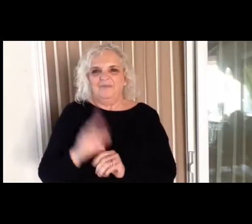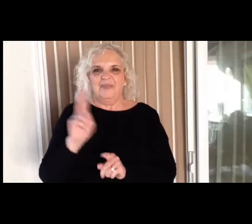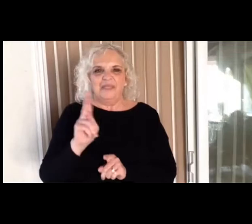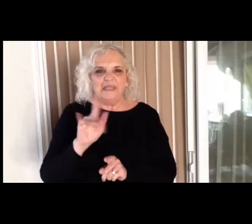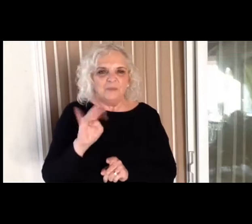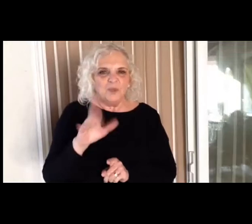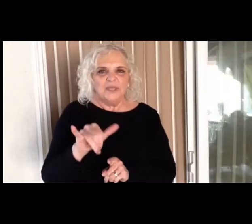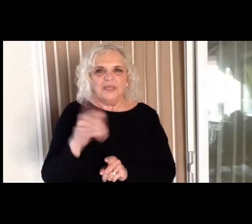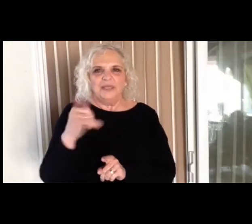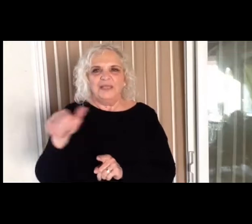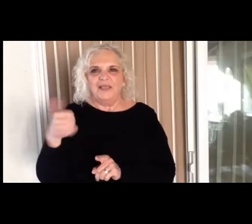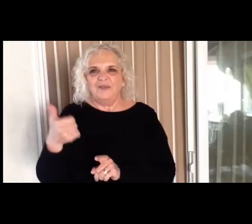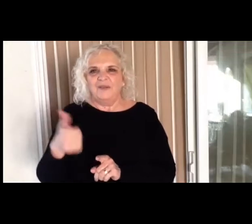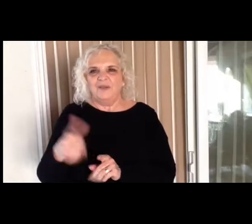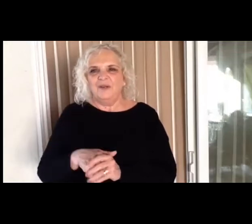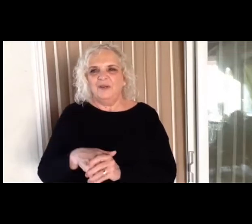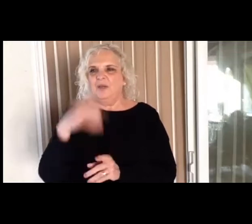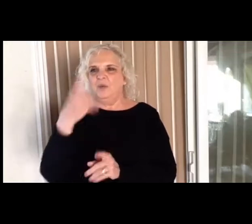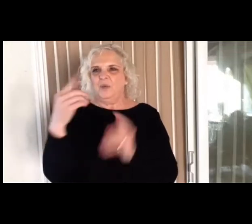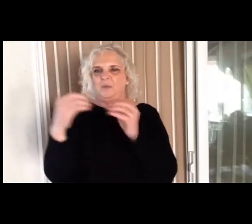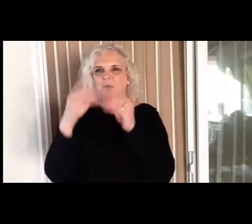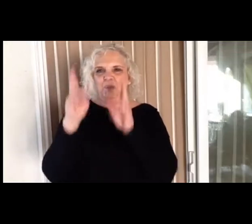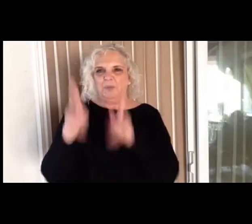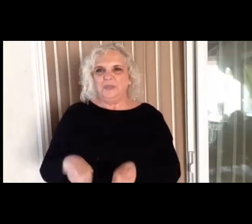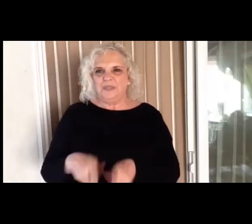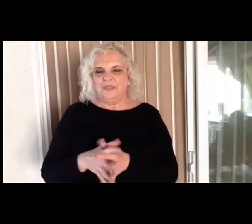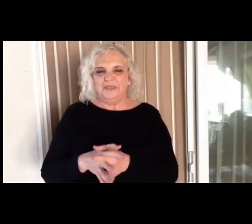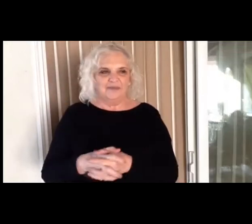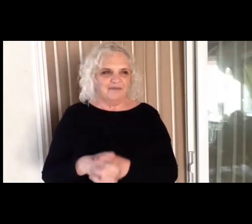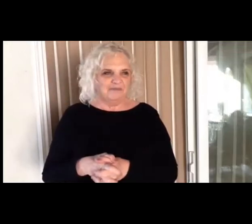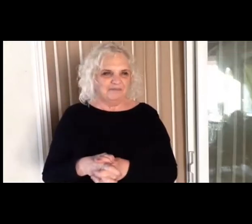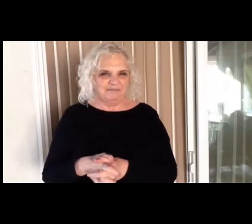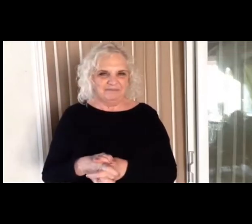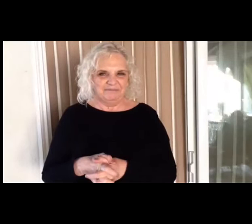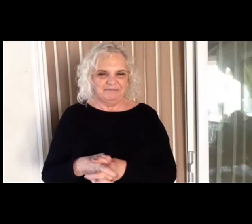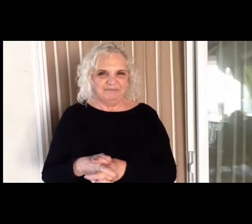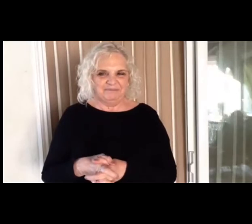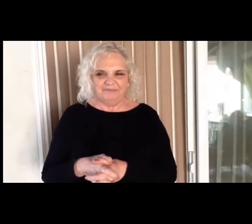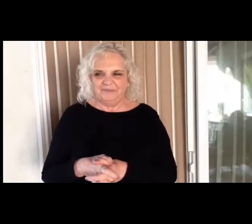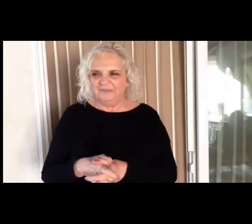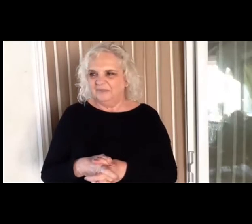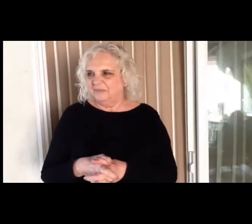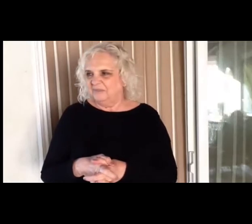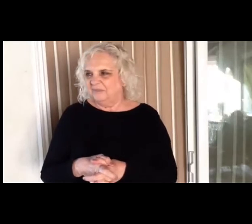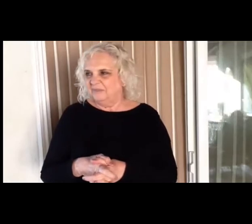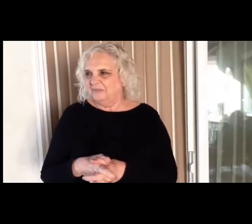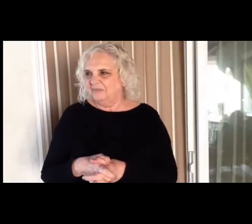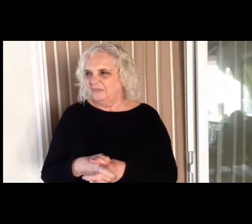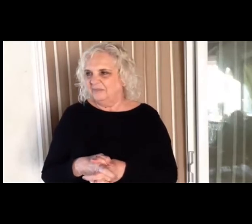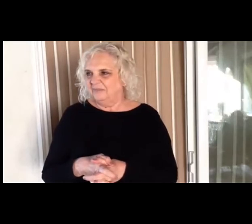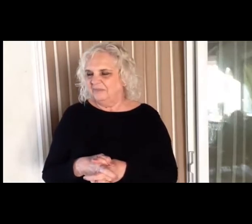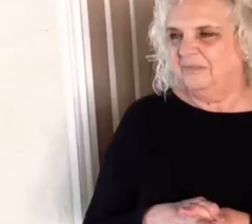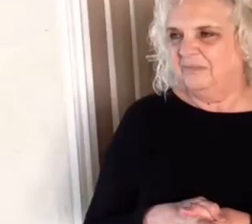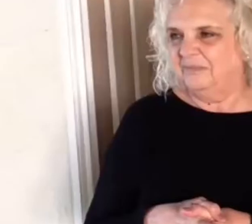else? One more person. Oh, great. Okay, let me take these